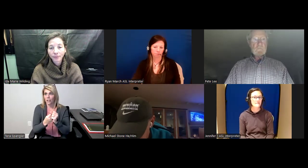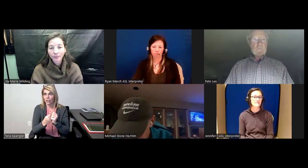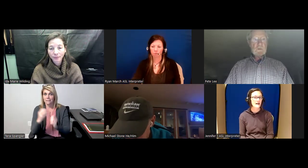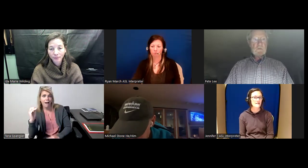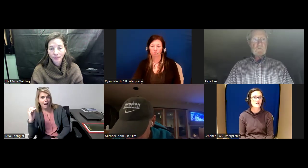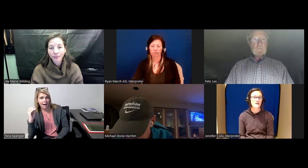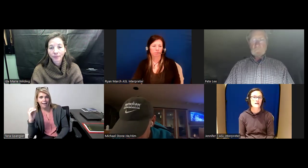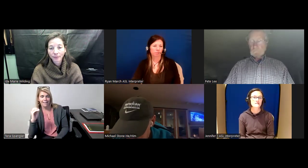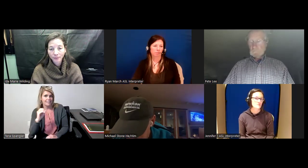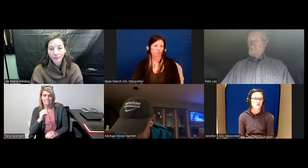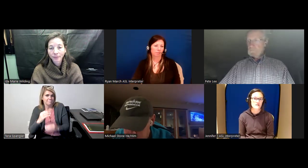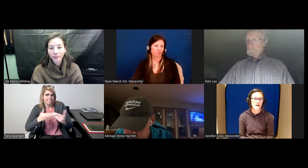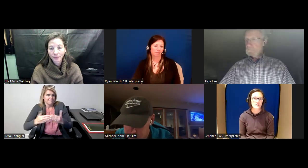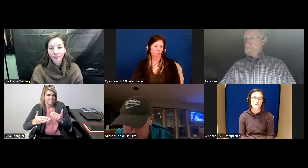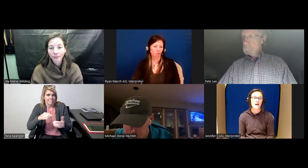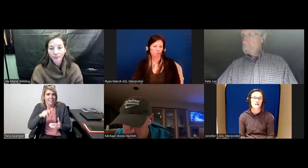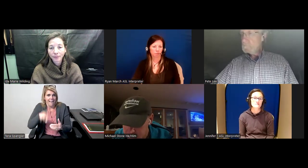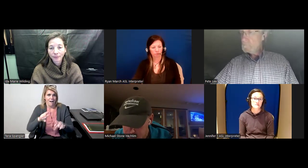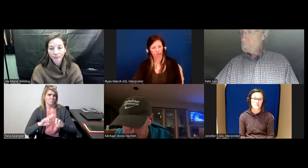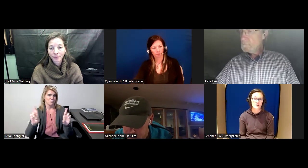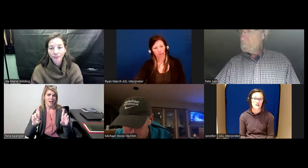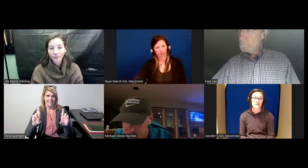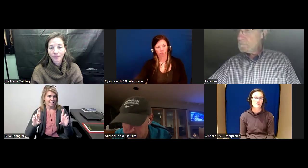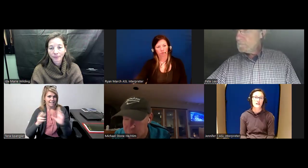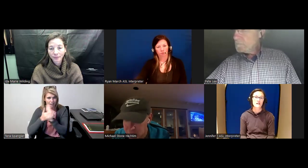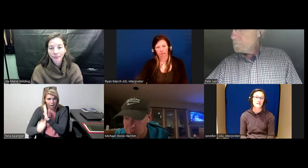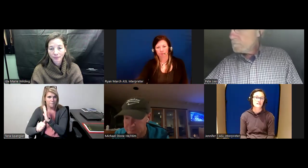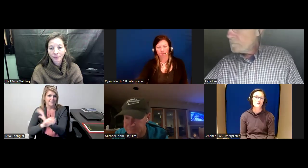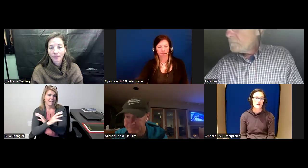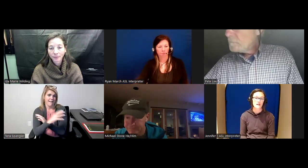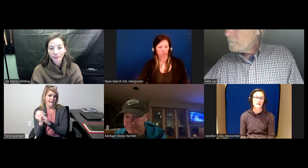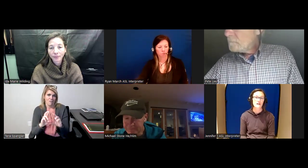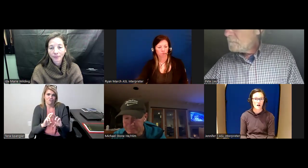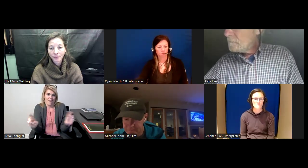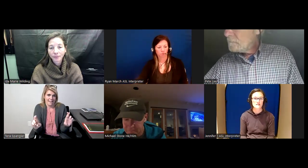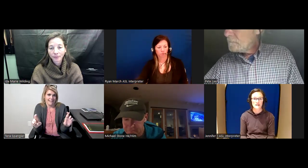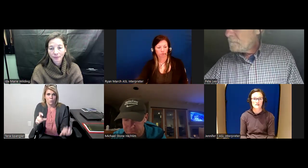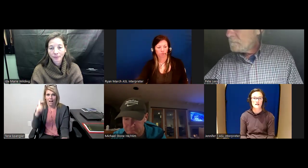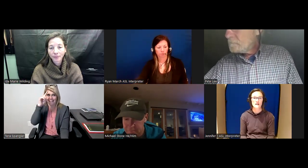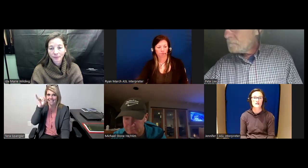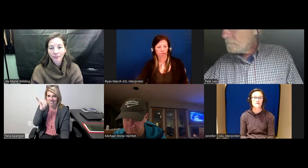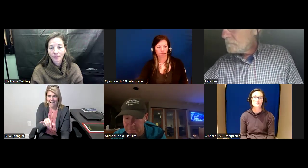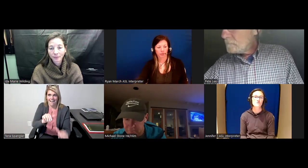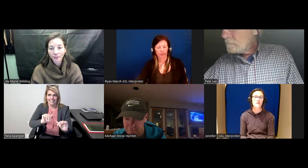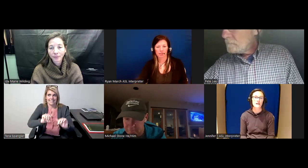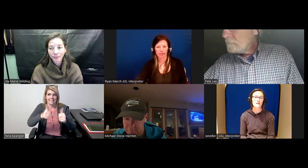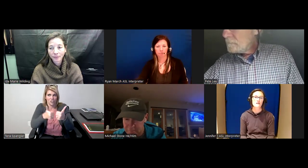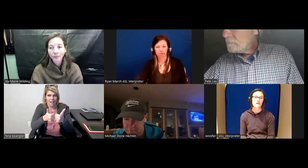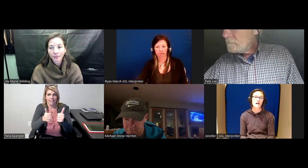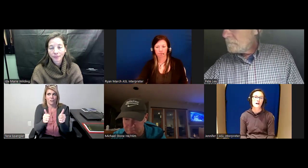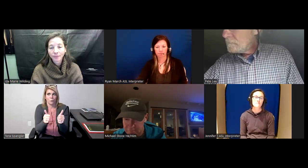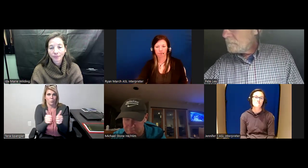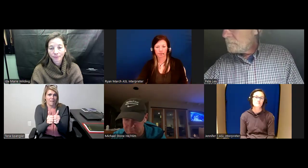you'll have five, and some years, none. Doesn't matter. They need to be ready and competent and